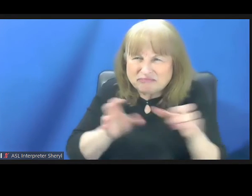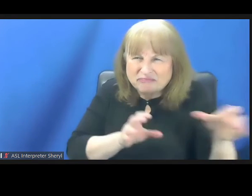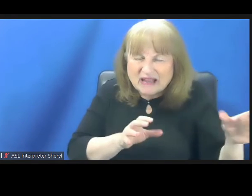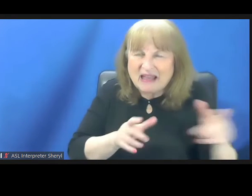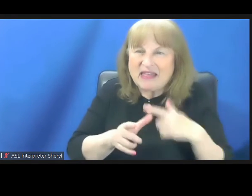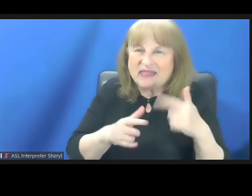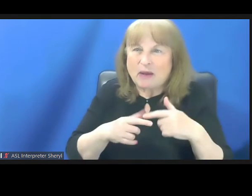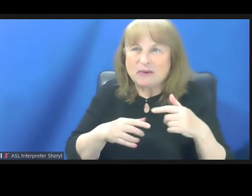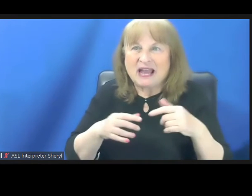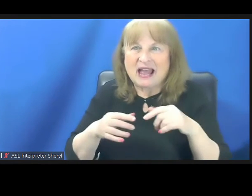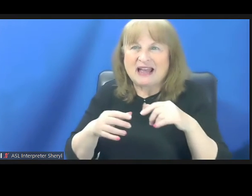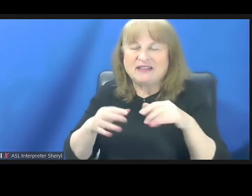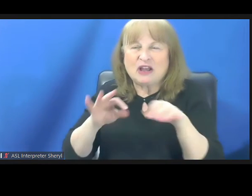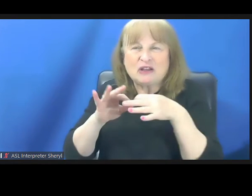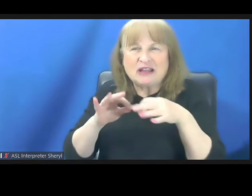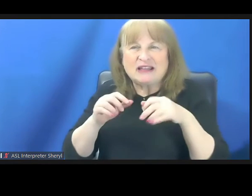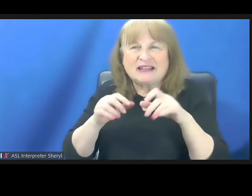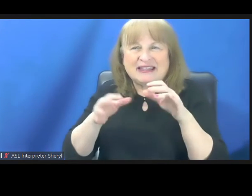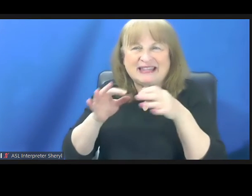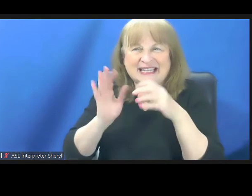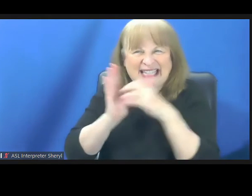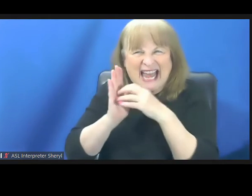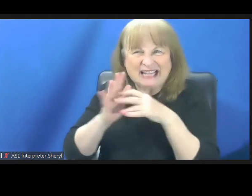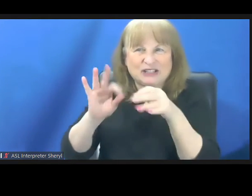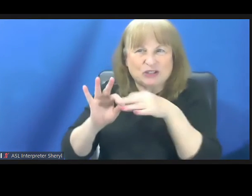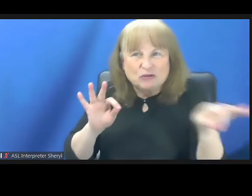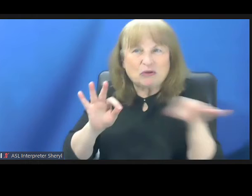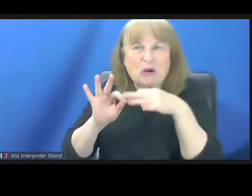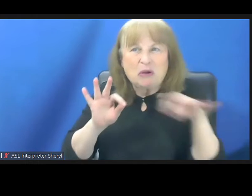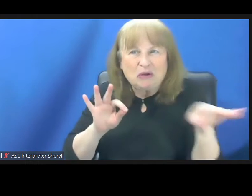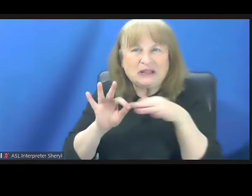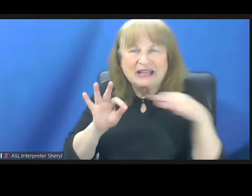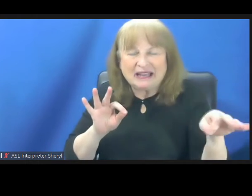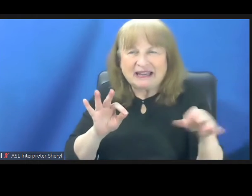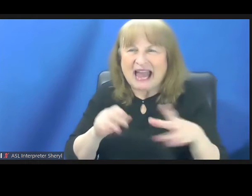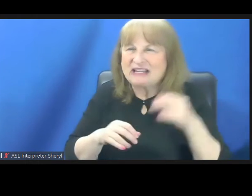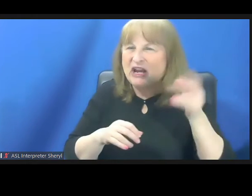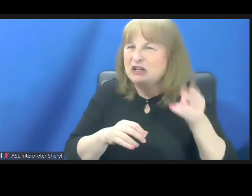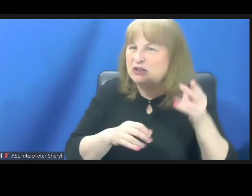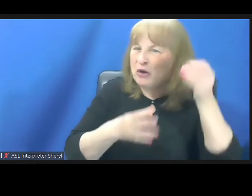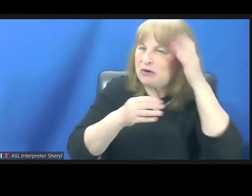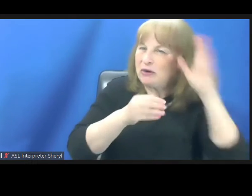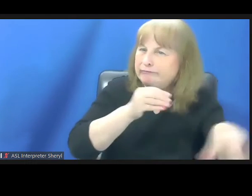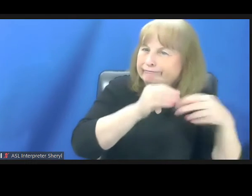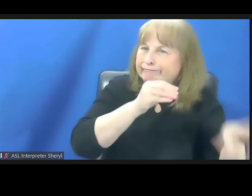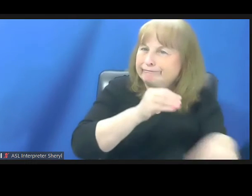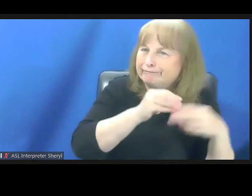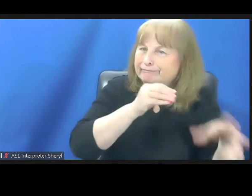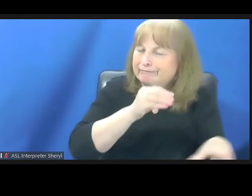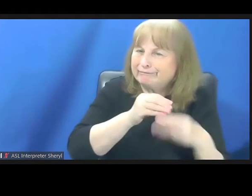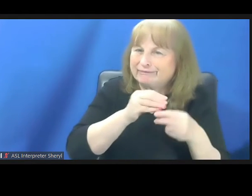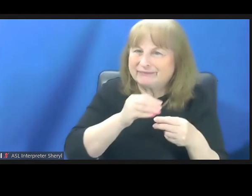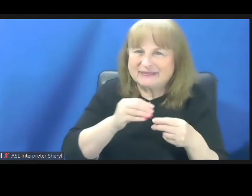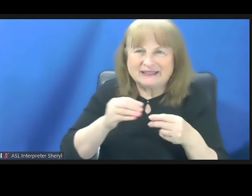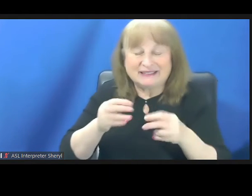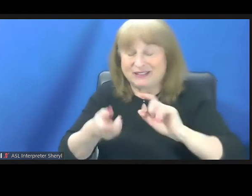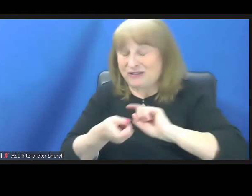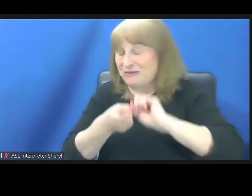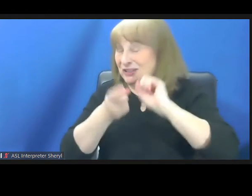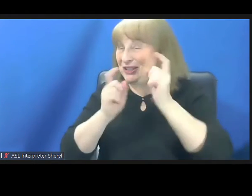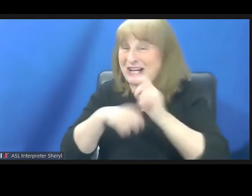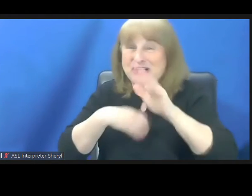scrolling text and historical asides and narration, completely breaking with, I think,